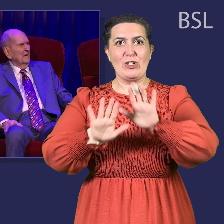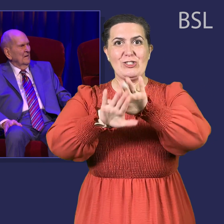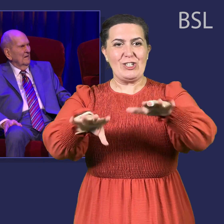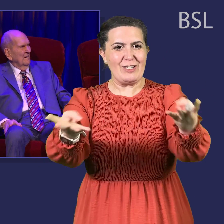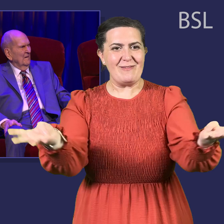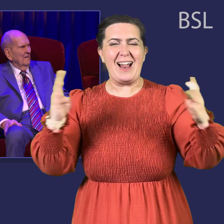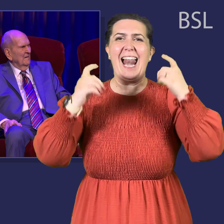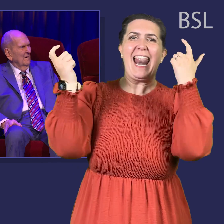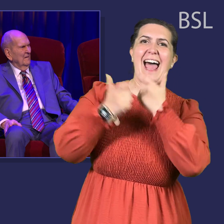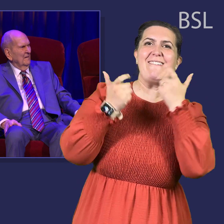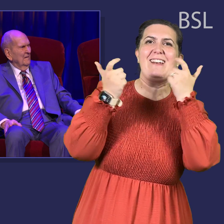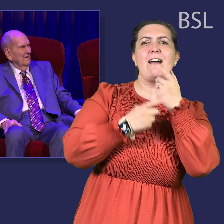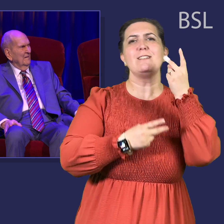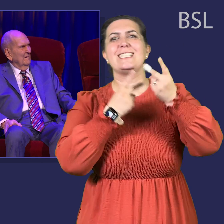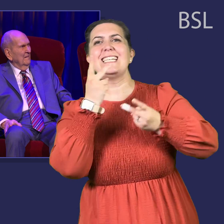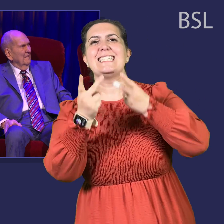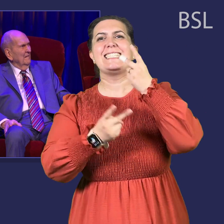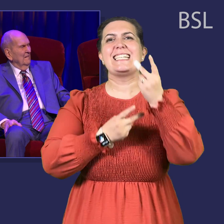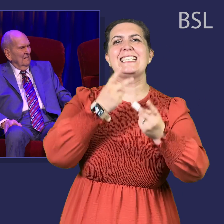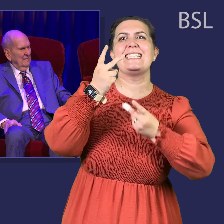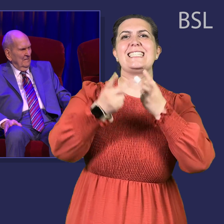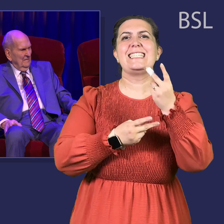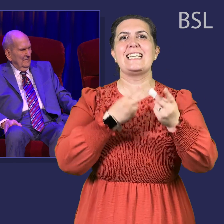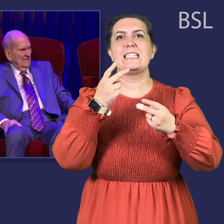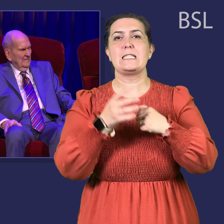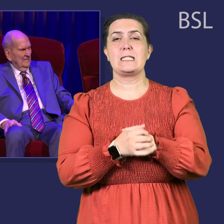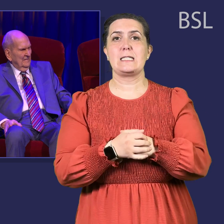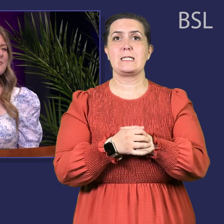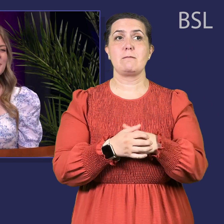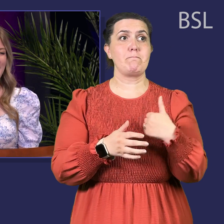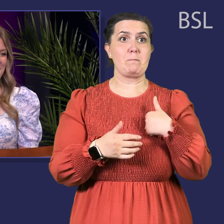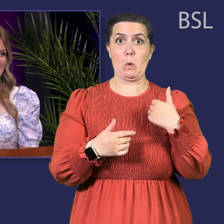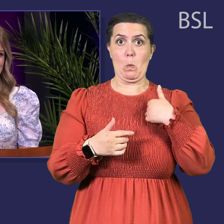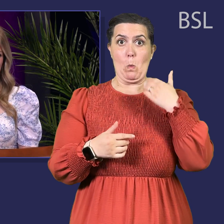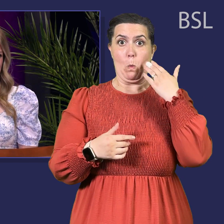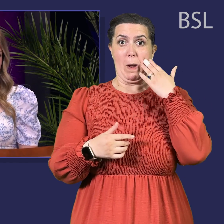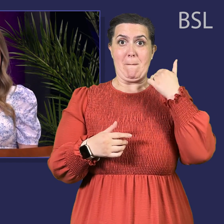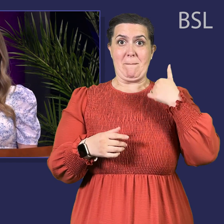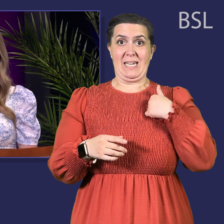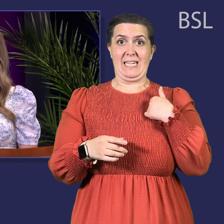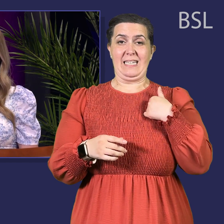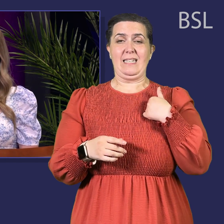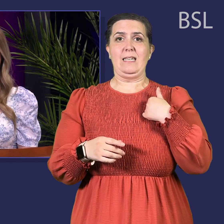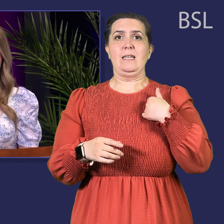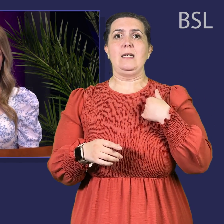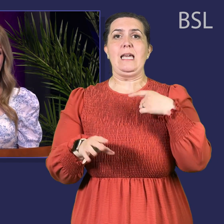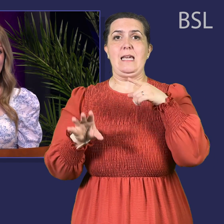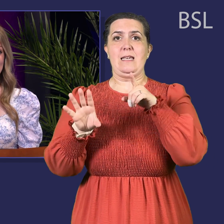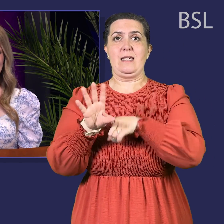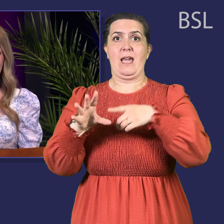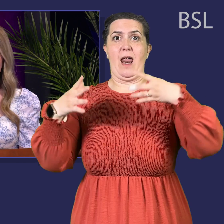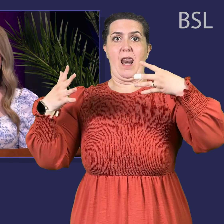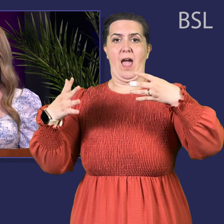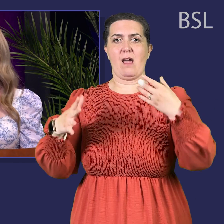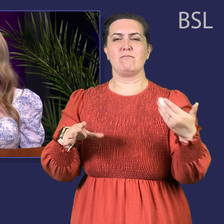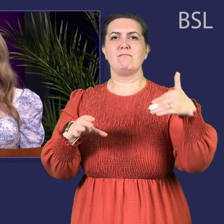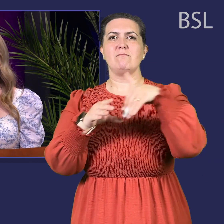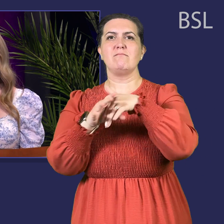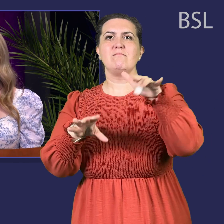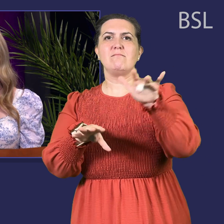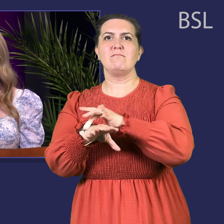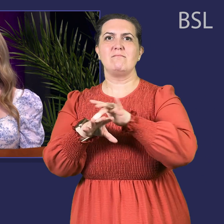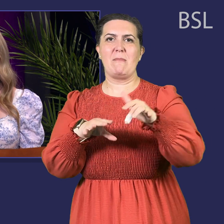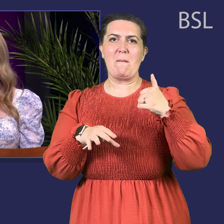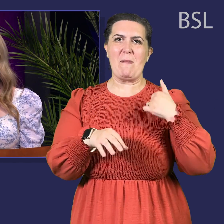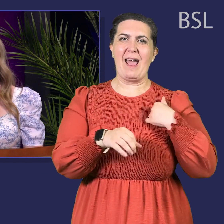surrounded by children, all laughing, singing, and smiling. I remember him proudly informing our entire family that I had been cast in my ninth